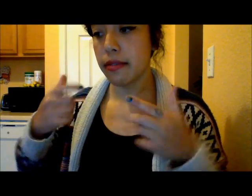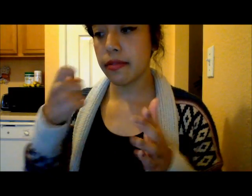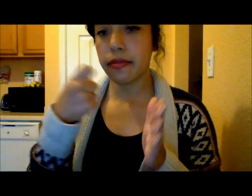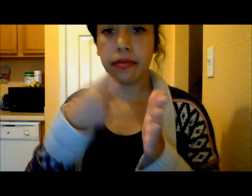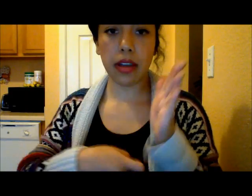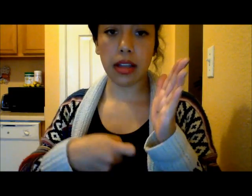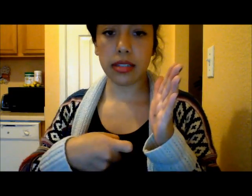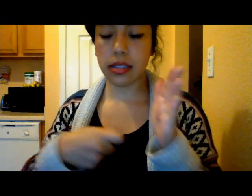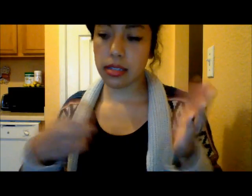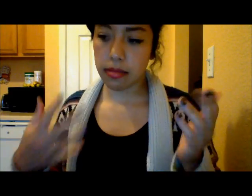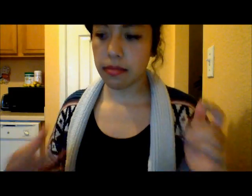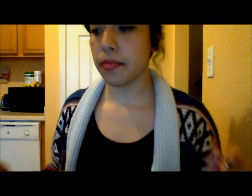life costs.